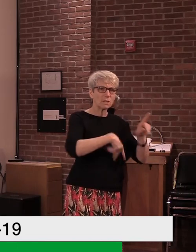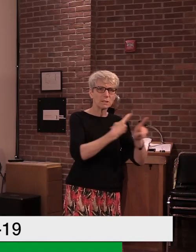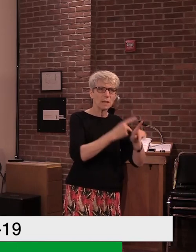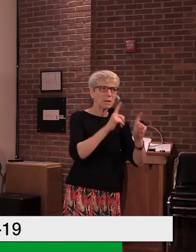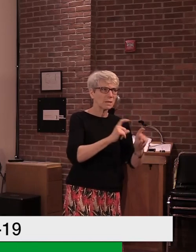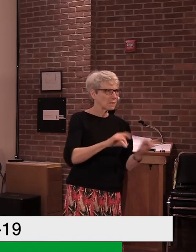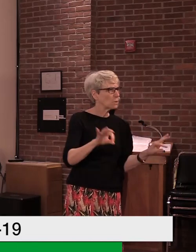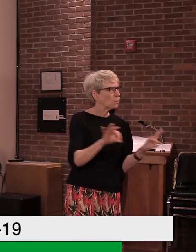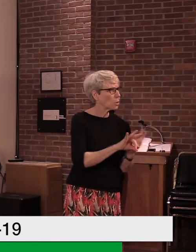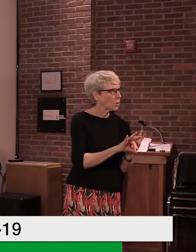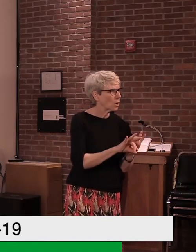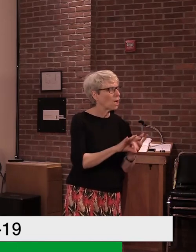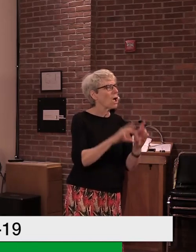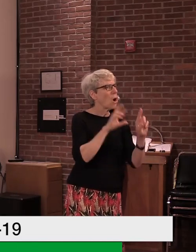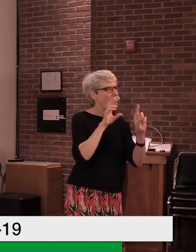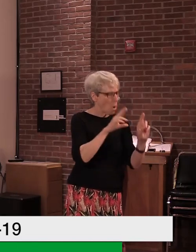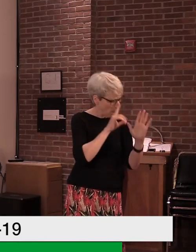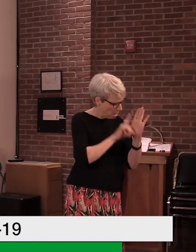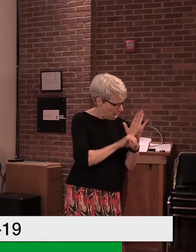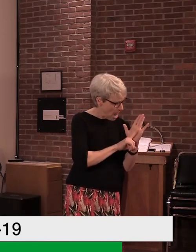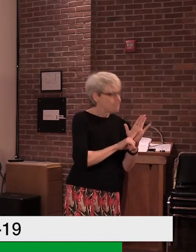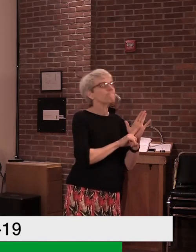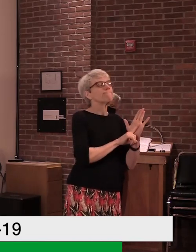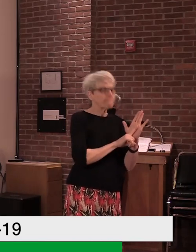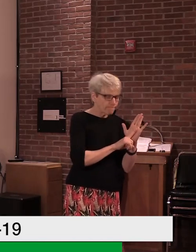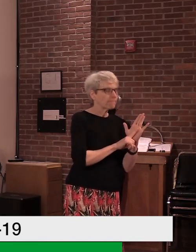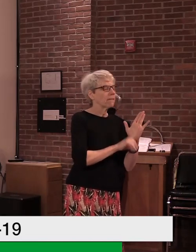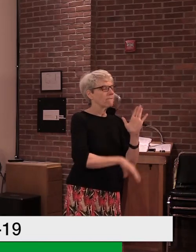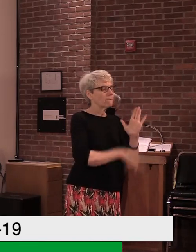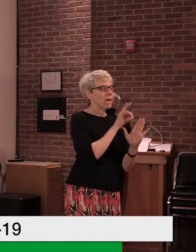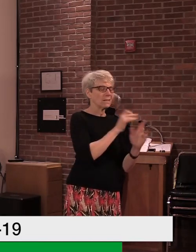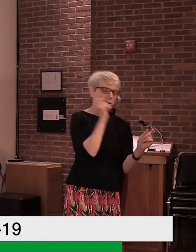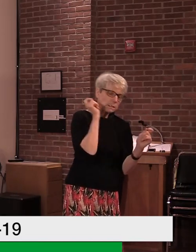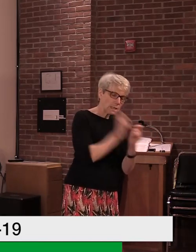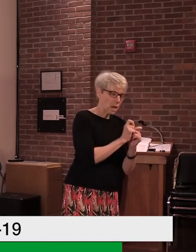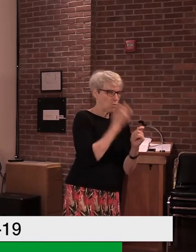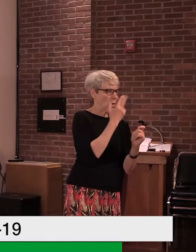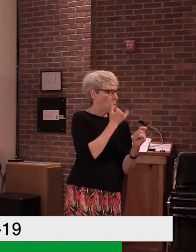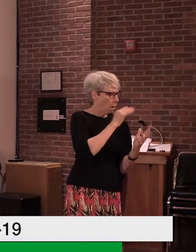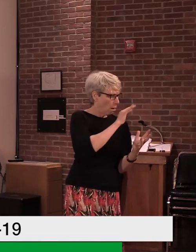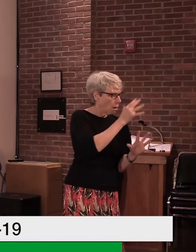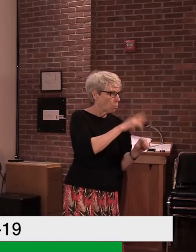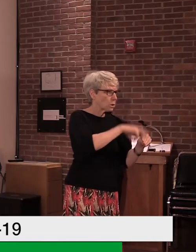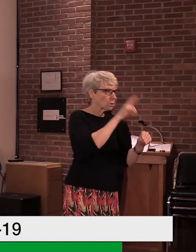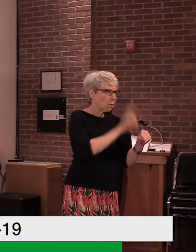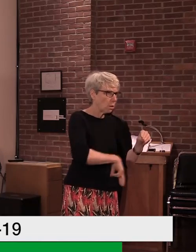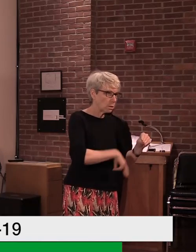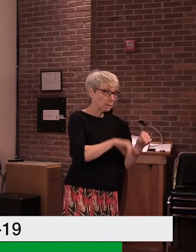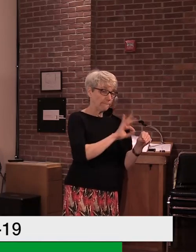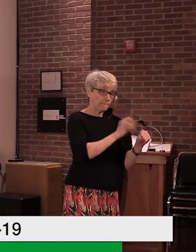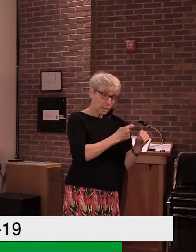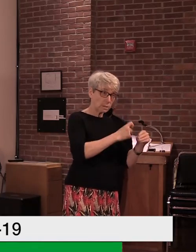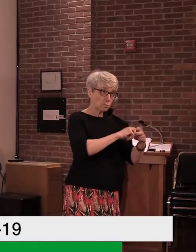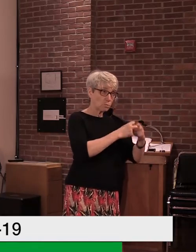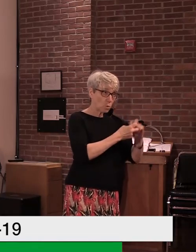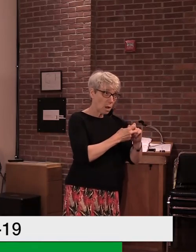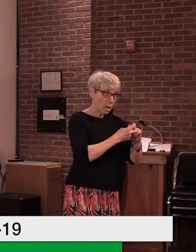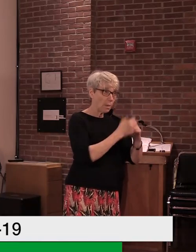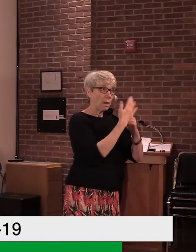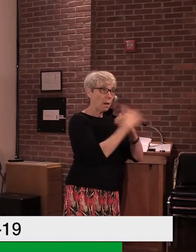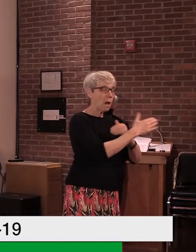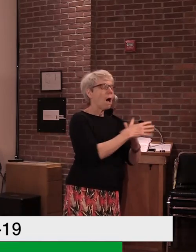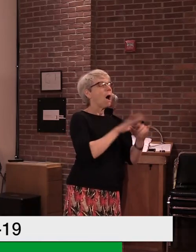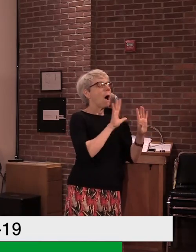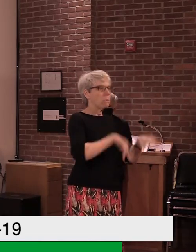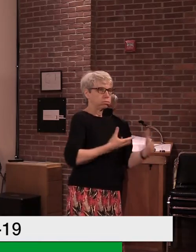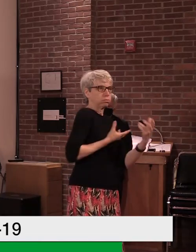that through the investigations that are ongoing, both here and actually in Maine, in that example I cited as